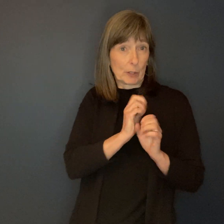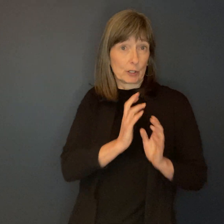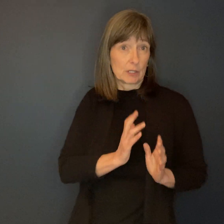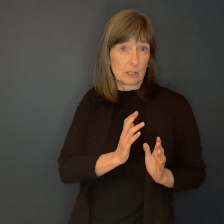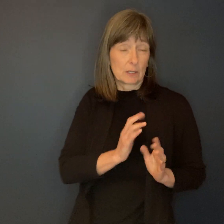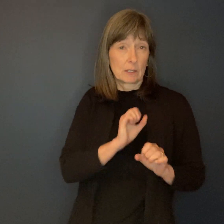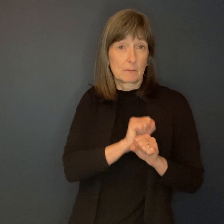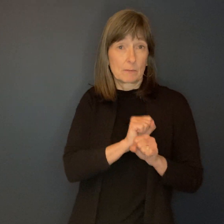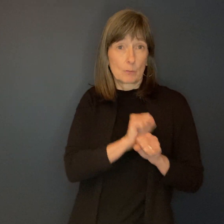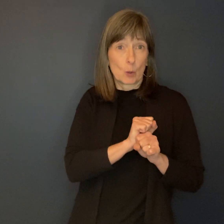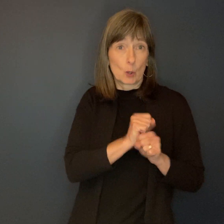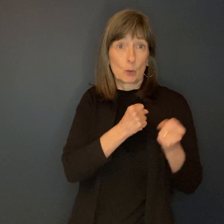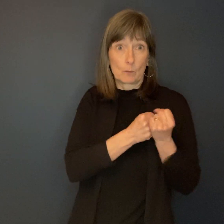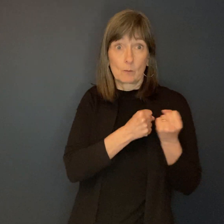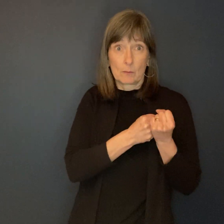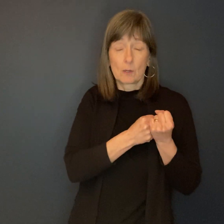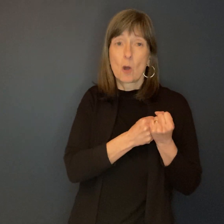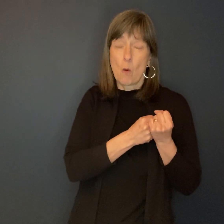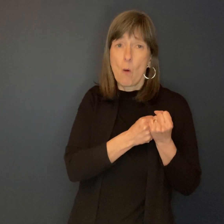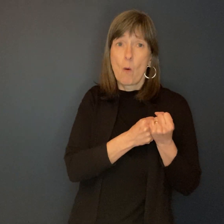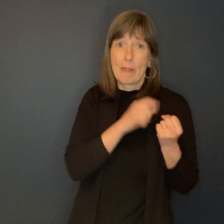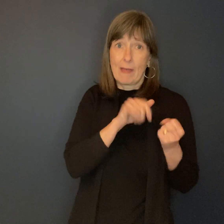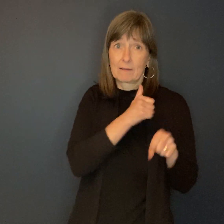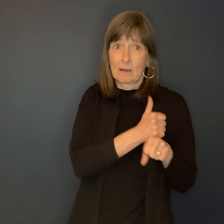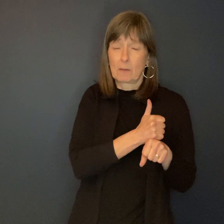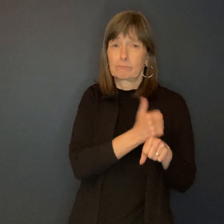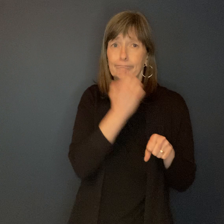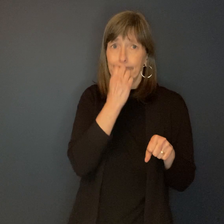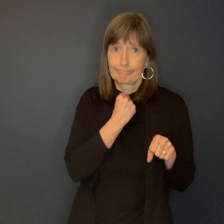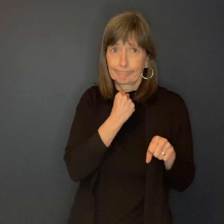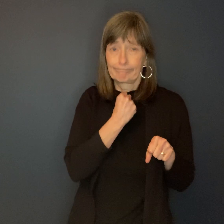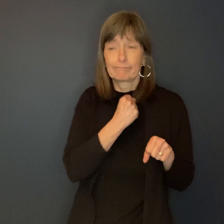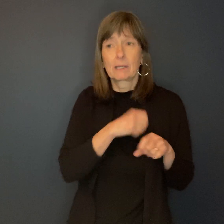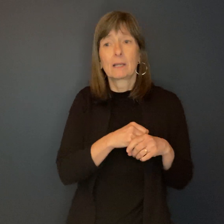the value space associated with providing dignified